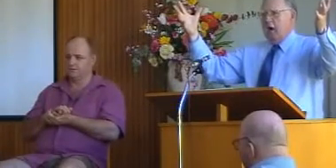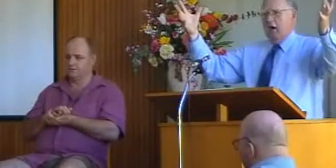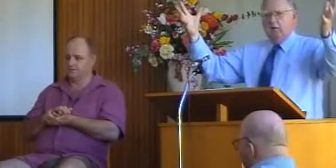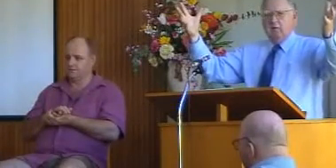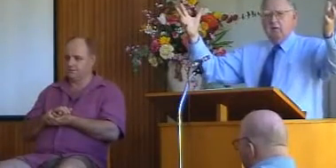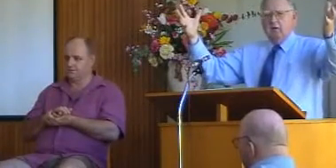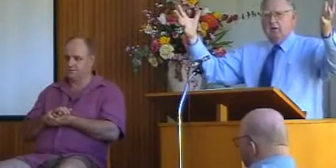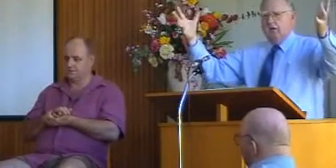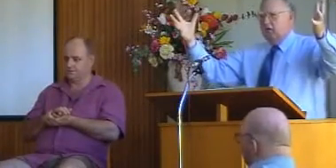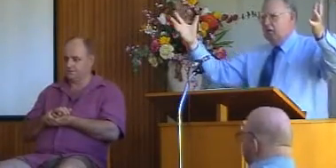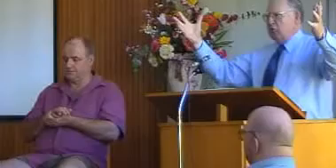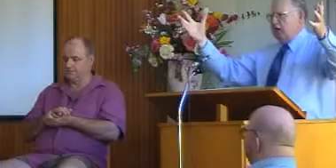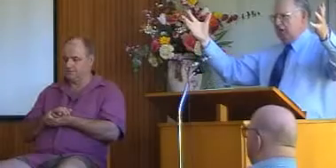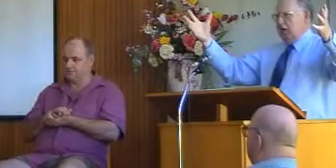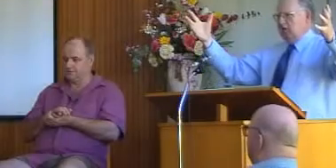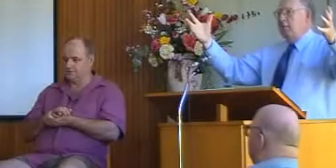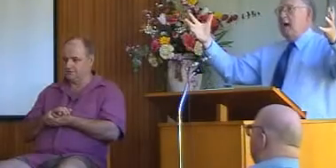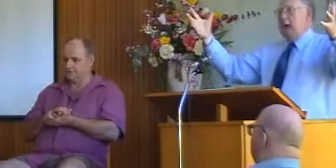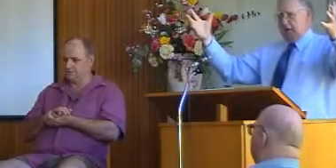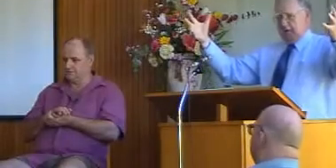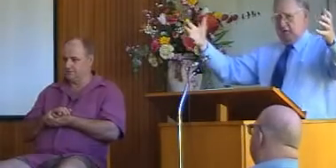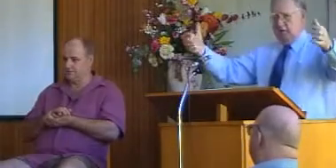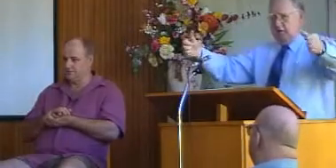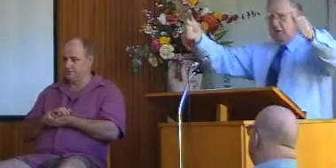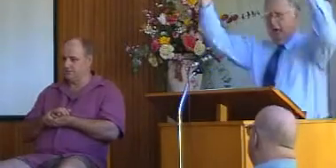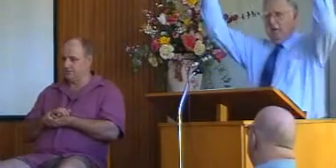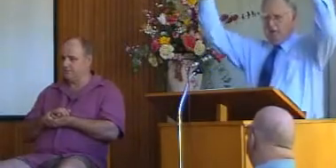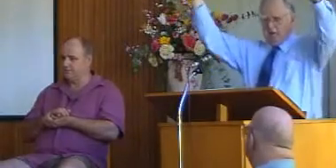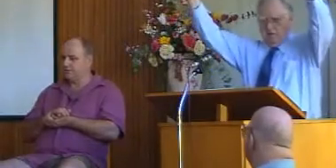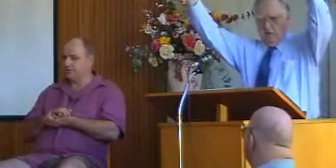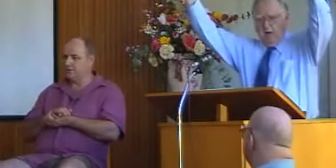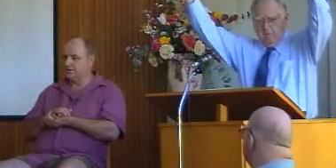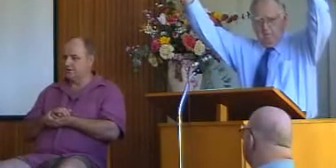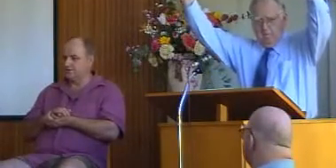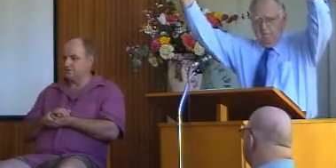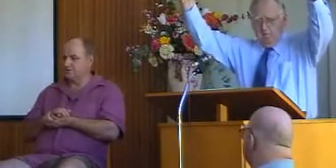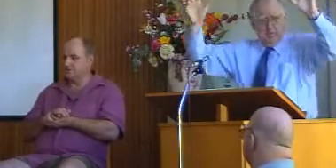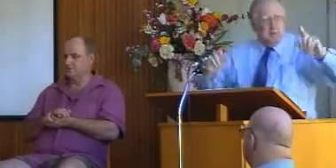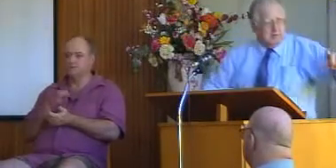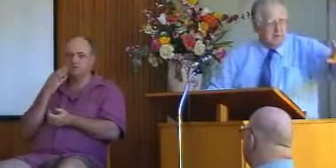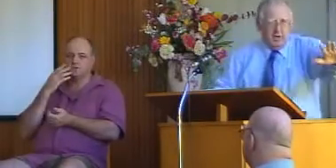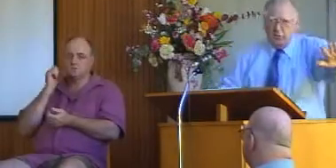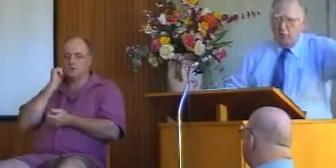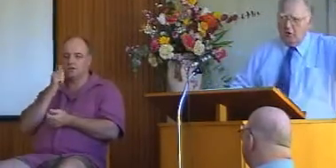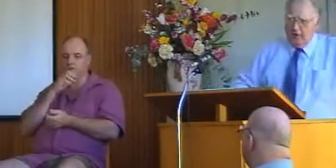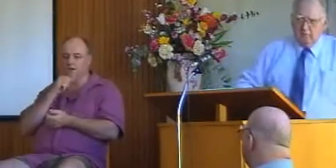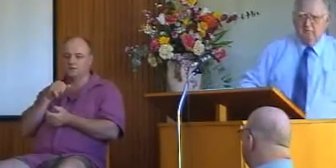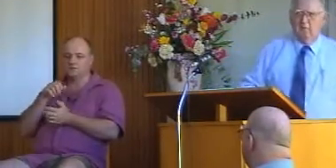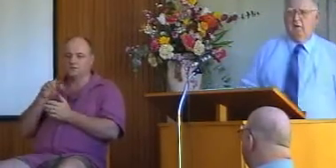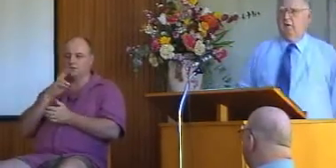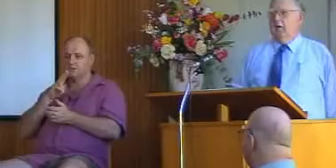this, the treasurer commanded the chariot, stop. He said, there's